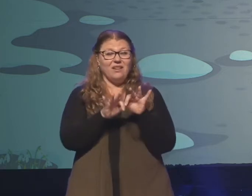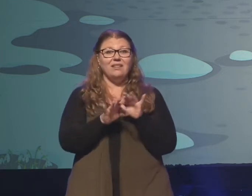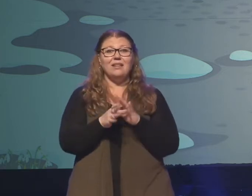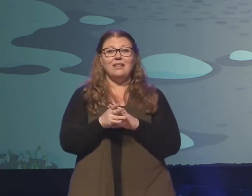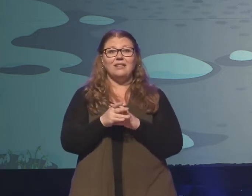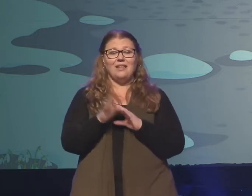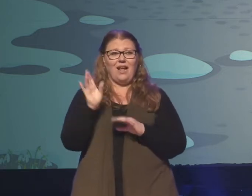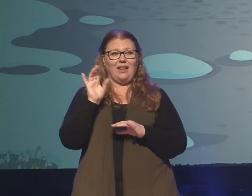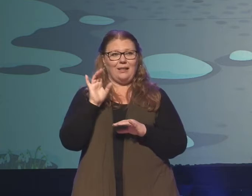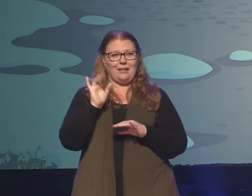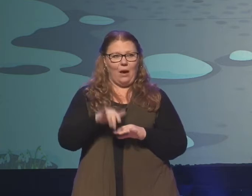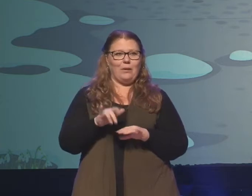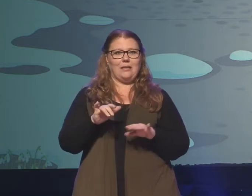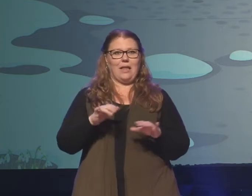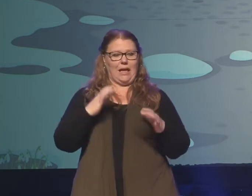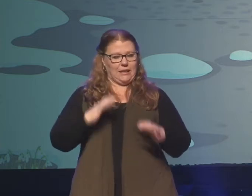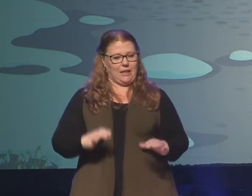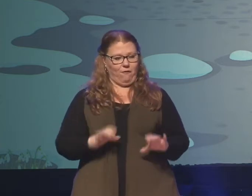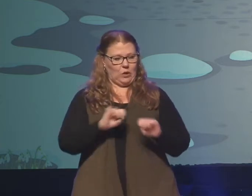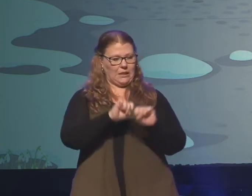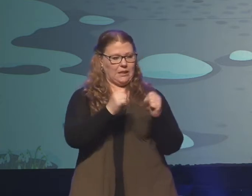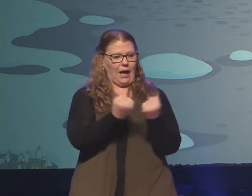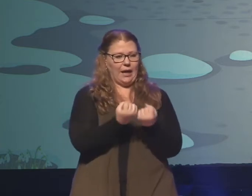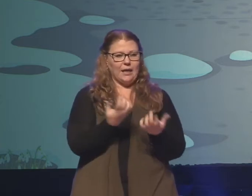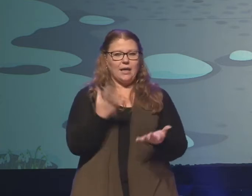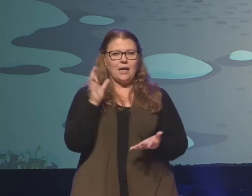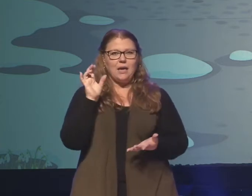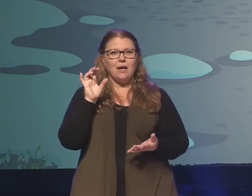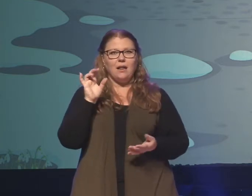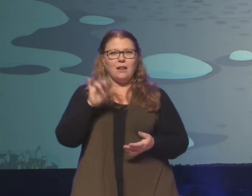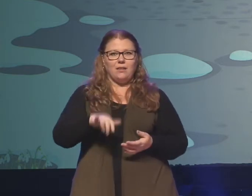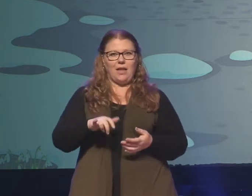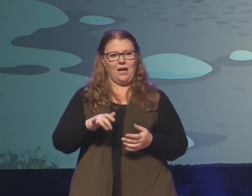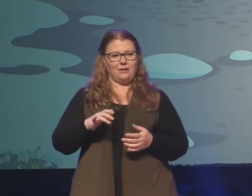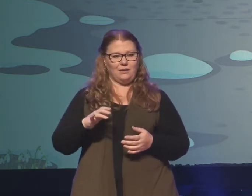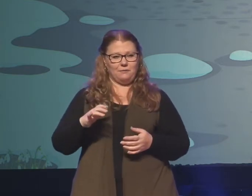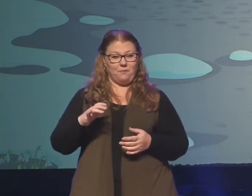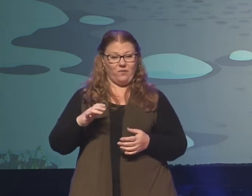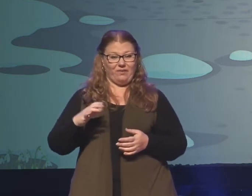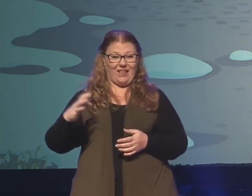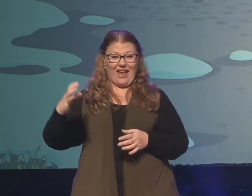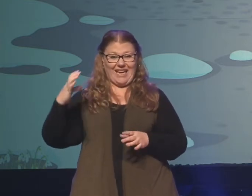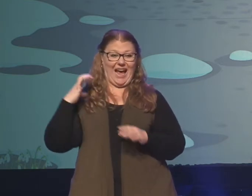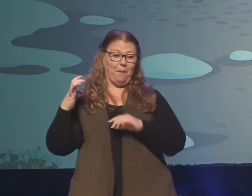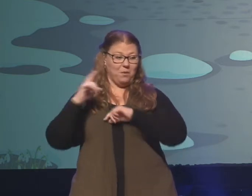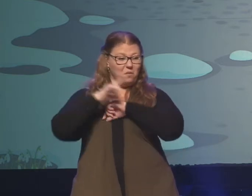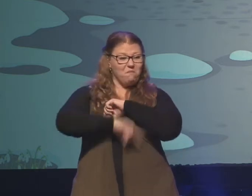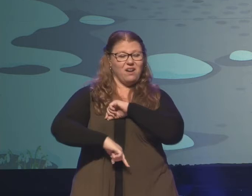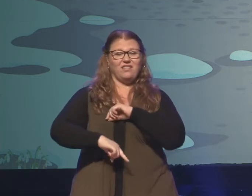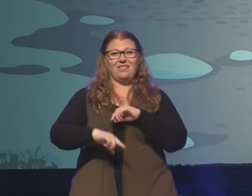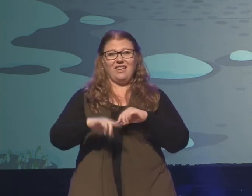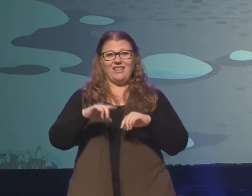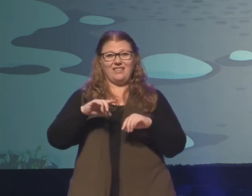it was a matter of like civil society. This was a like capital punishable offense, all